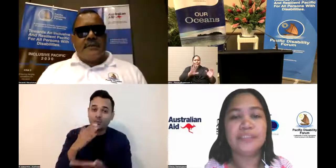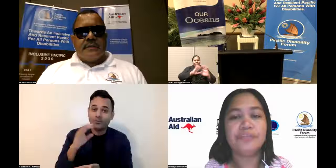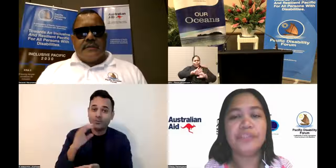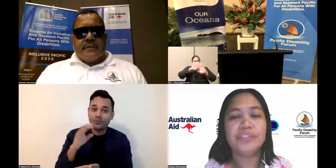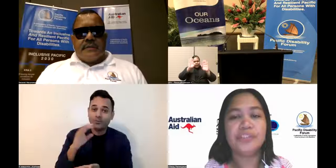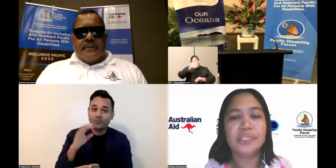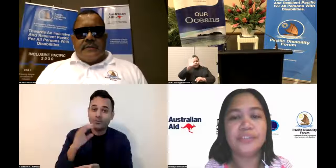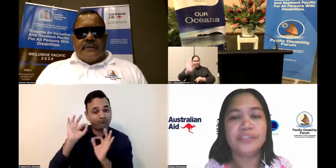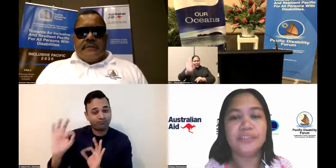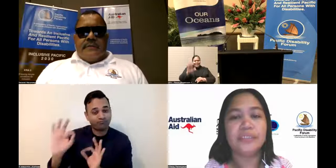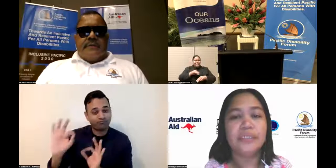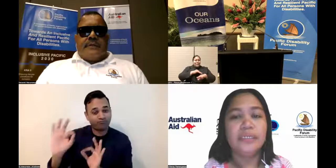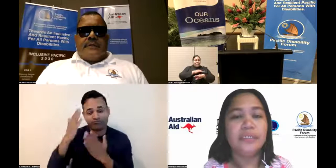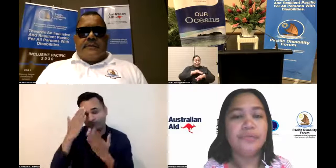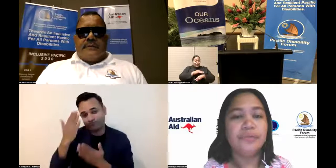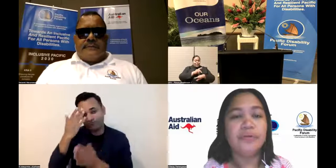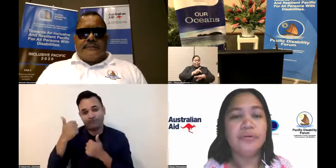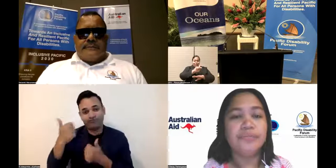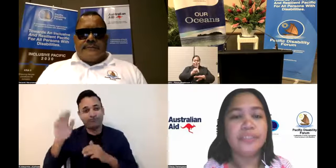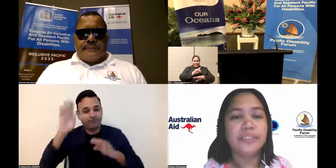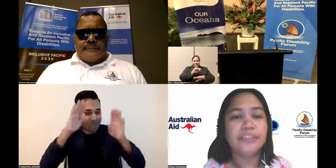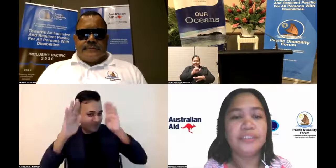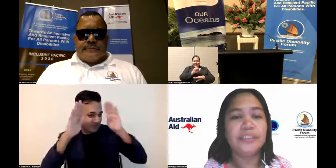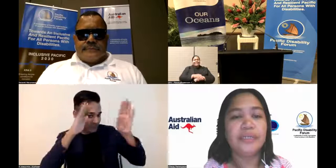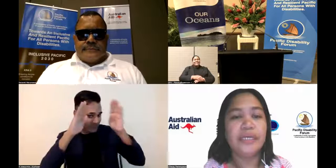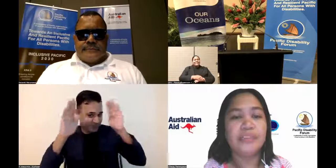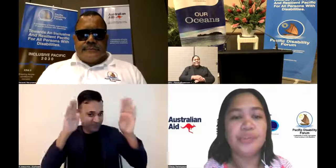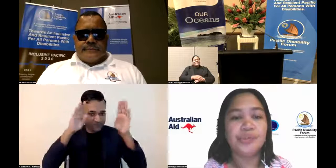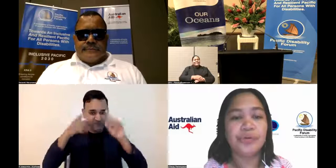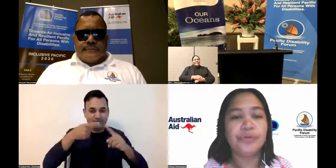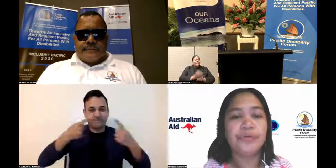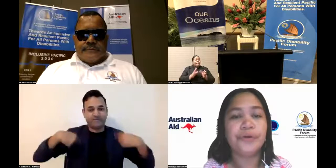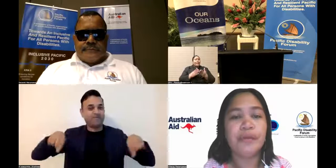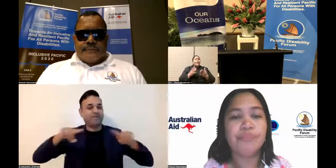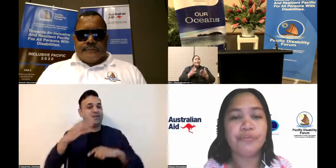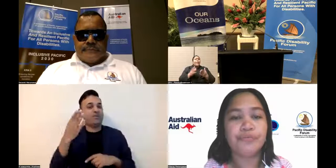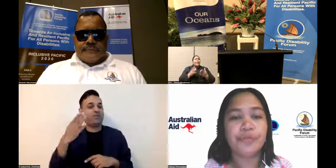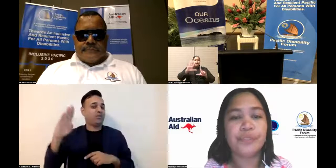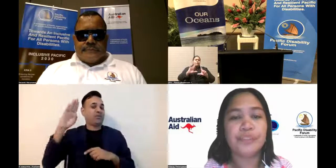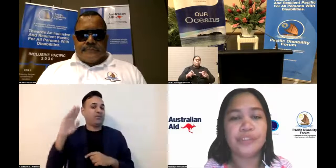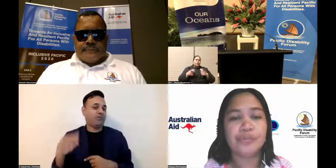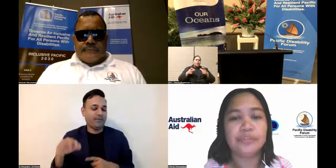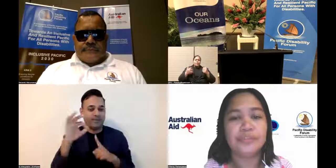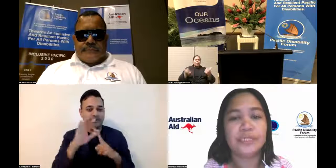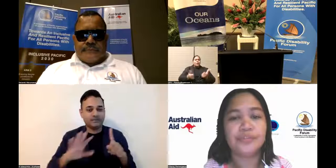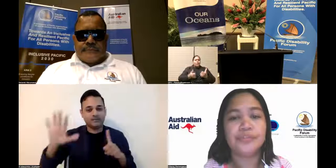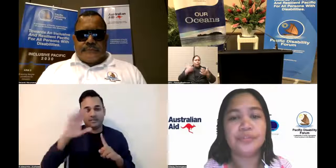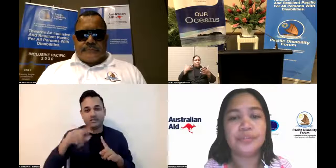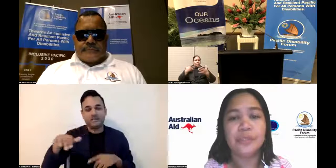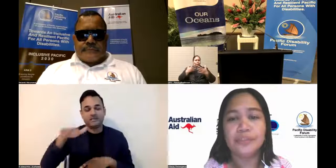with significant challenges, including COVID-19 and stronger and more frequent